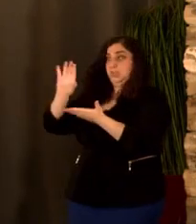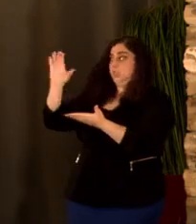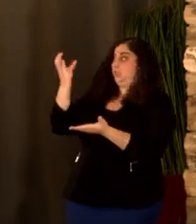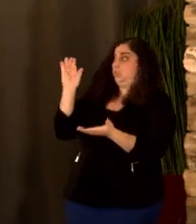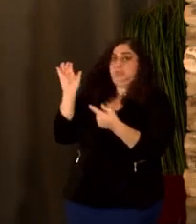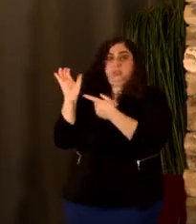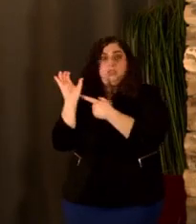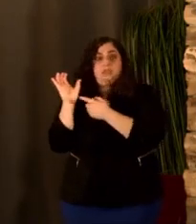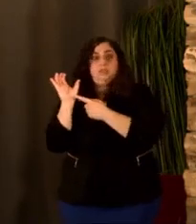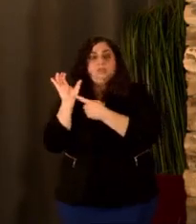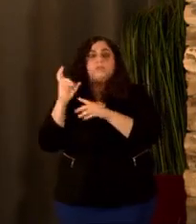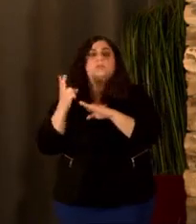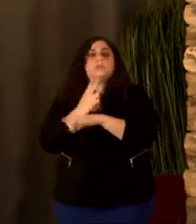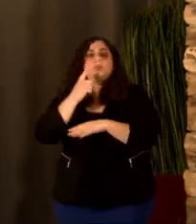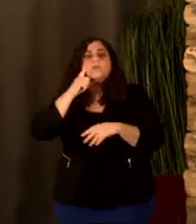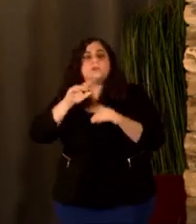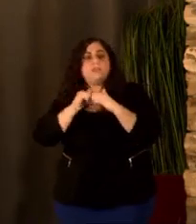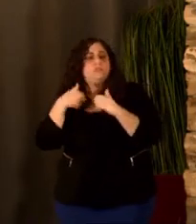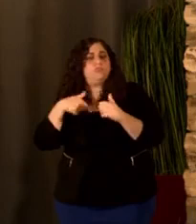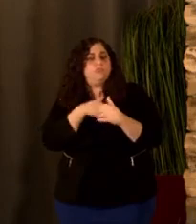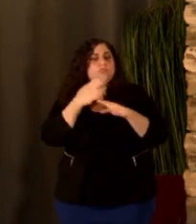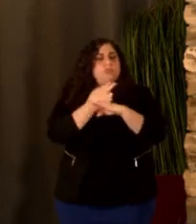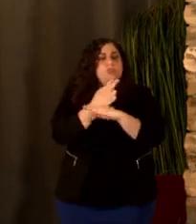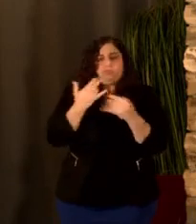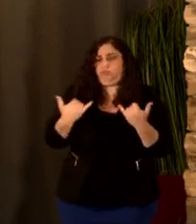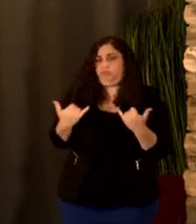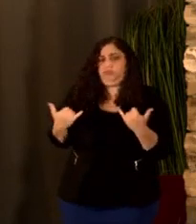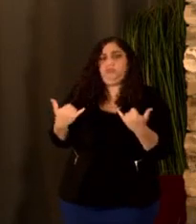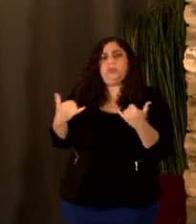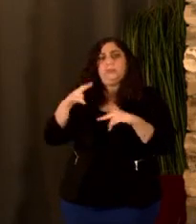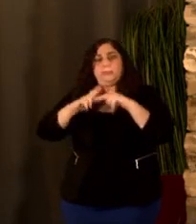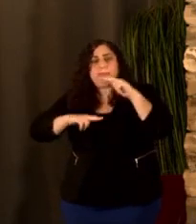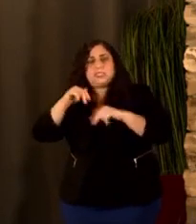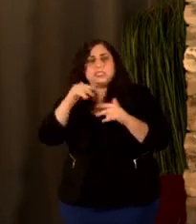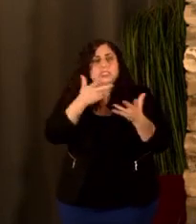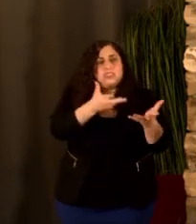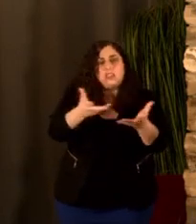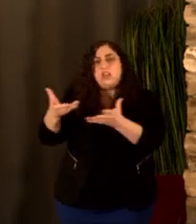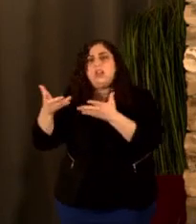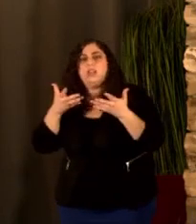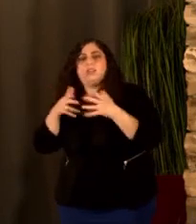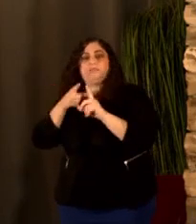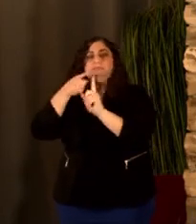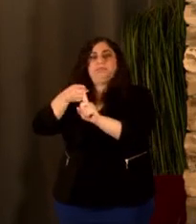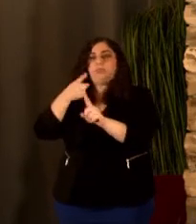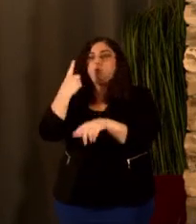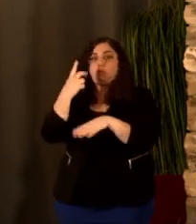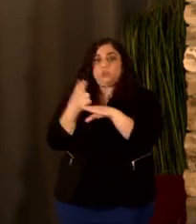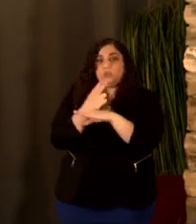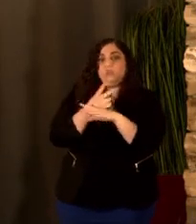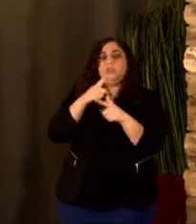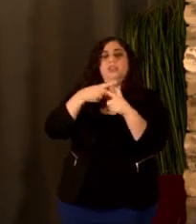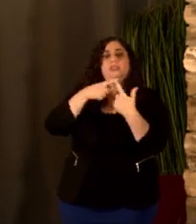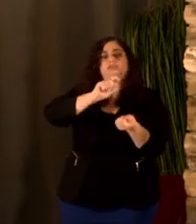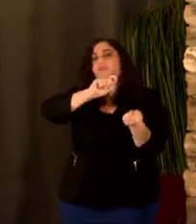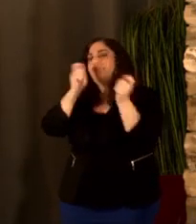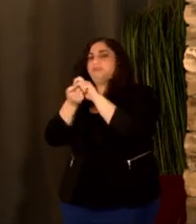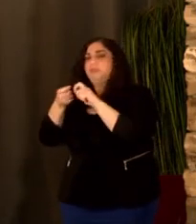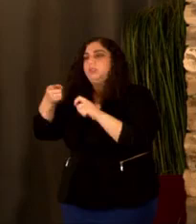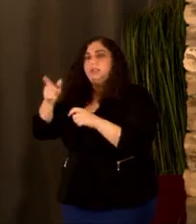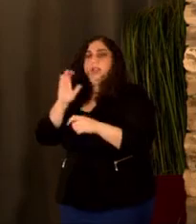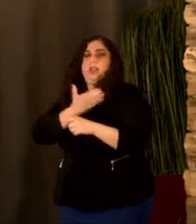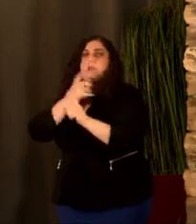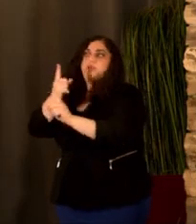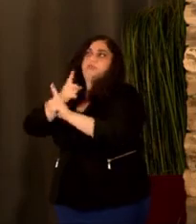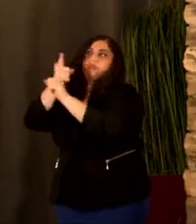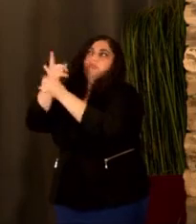for taking existing units that are used for one particular purpose and converting them for the purposes that we're outlining here